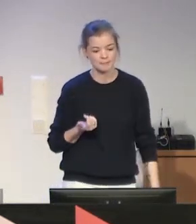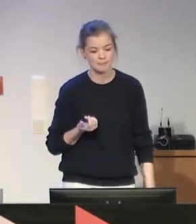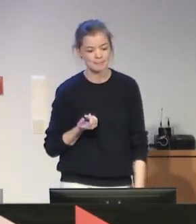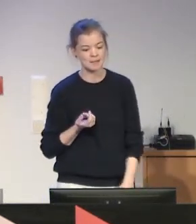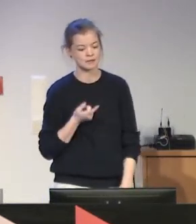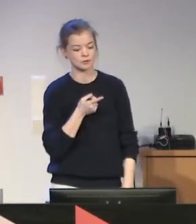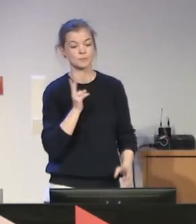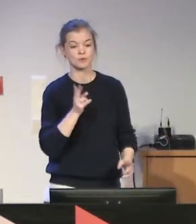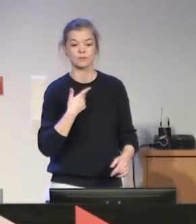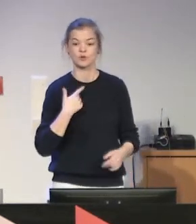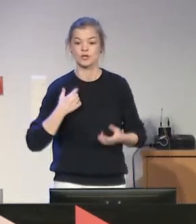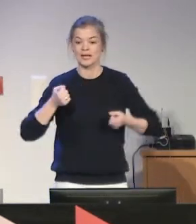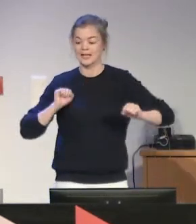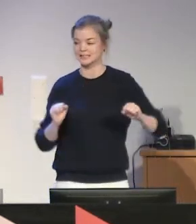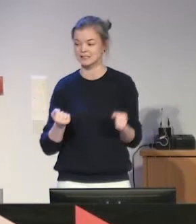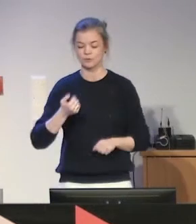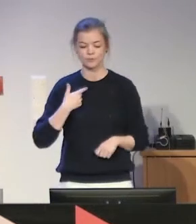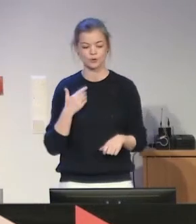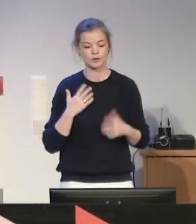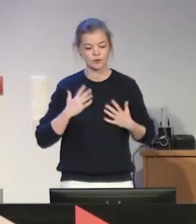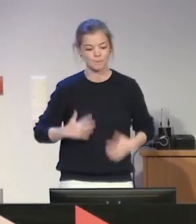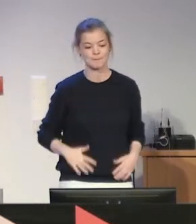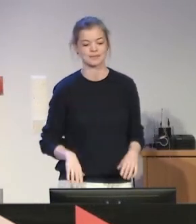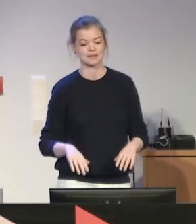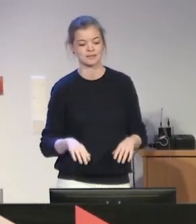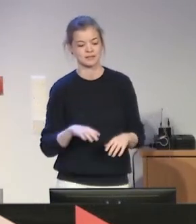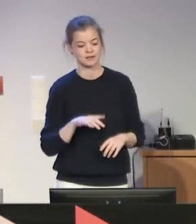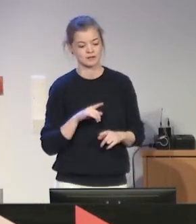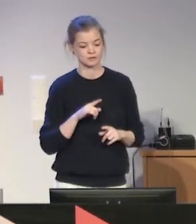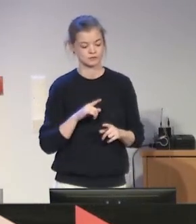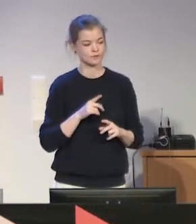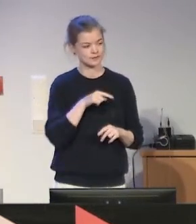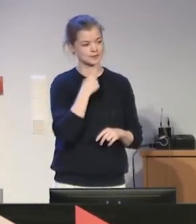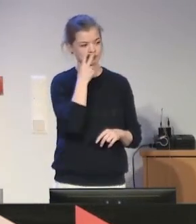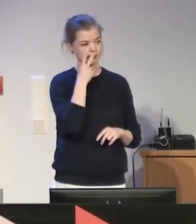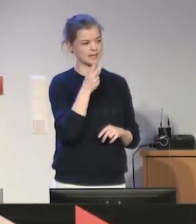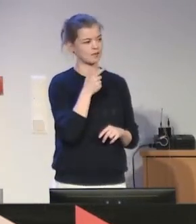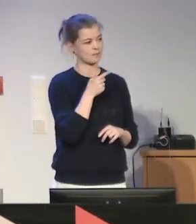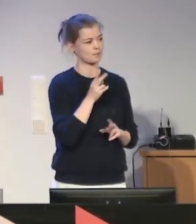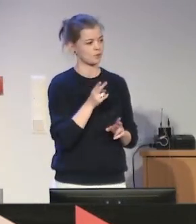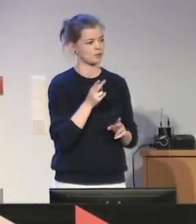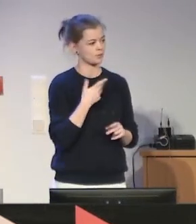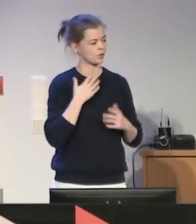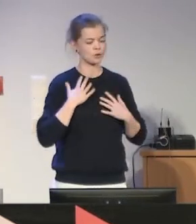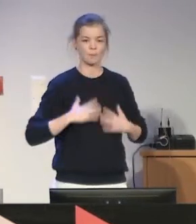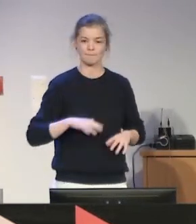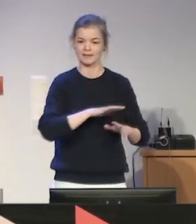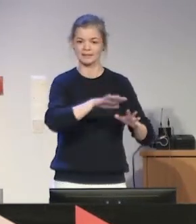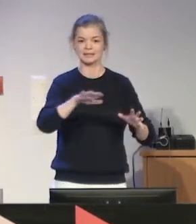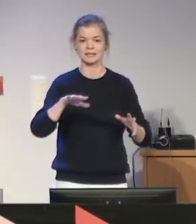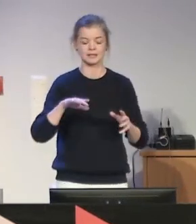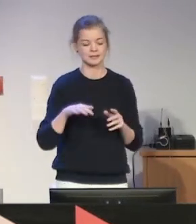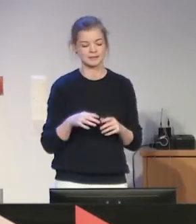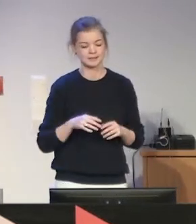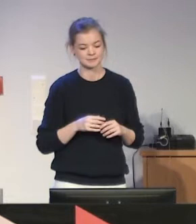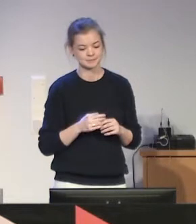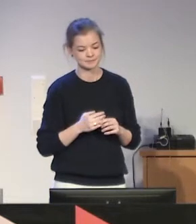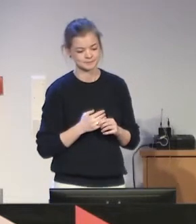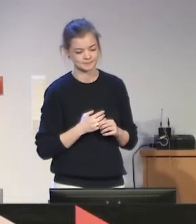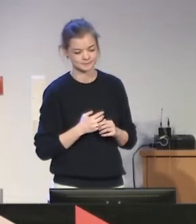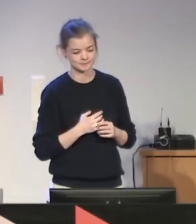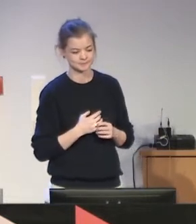like to use his hands when he's communicating, and that he's using a lot of gestures. So I saw that he was